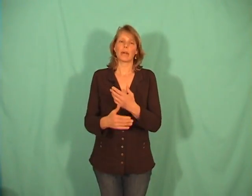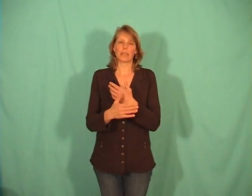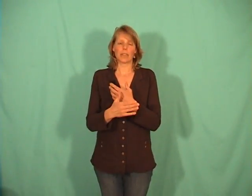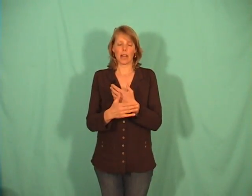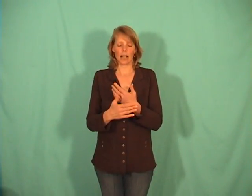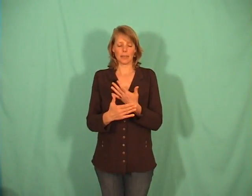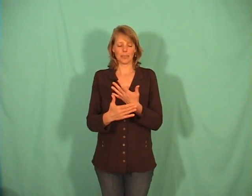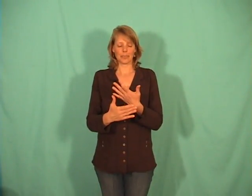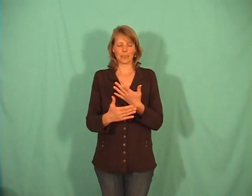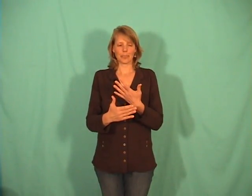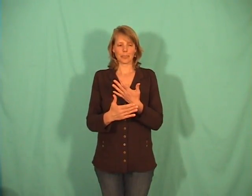Butterfly.